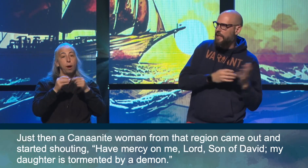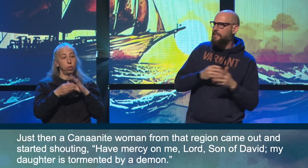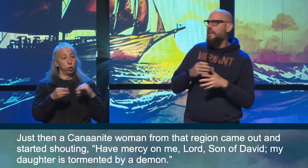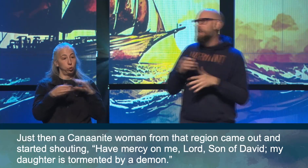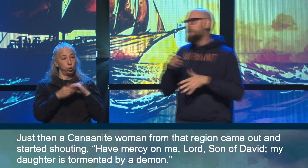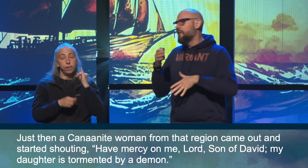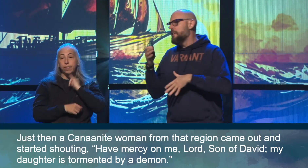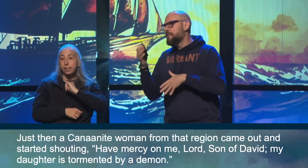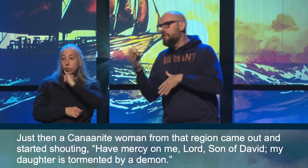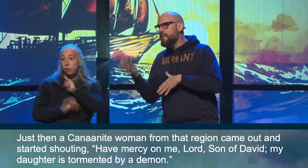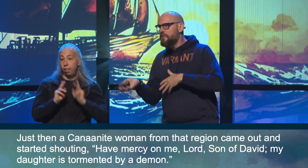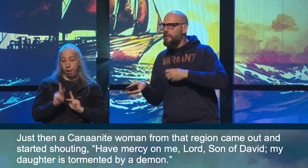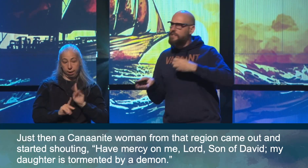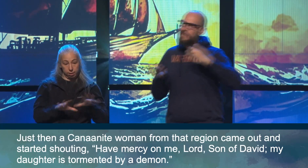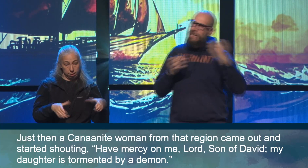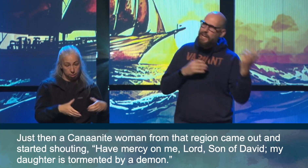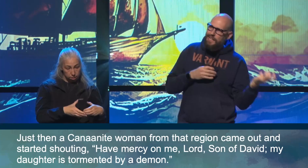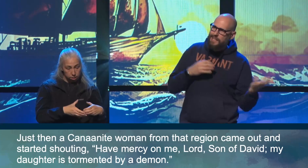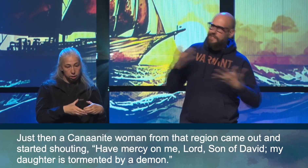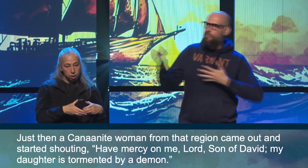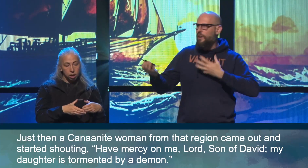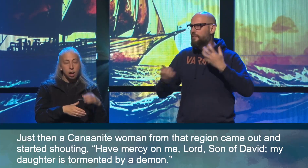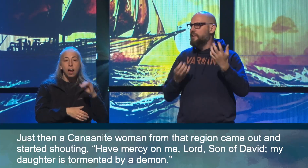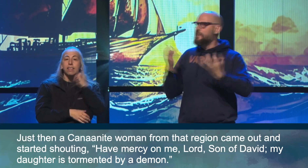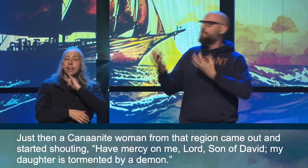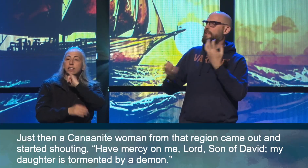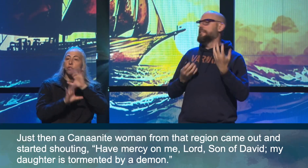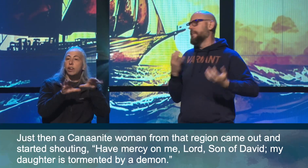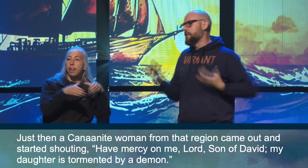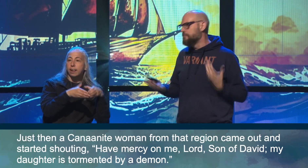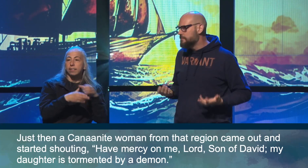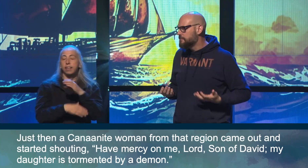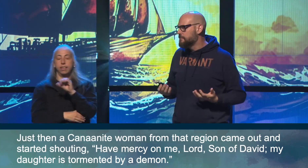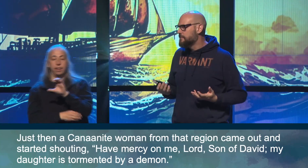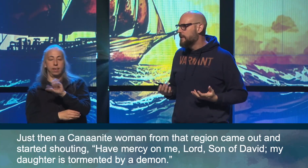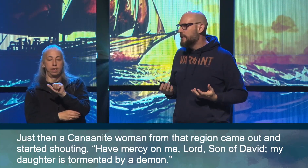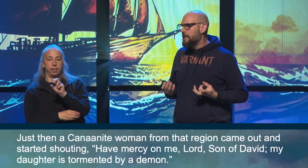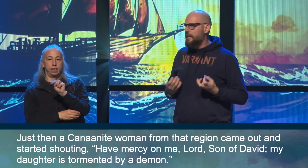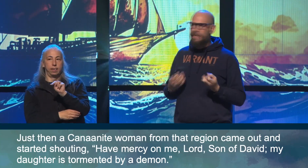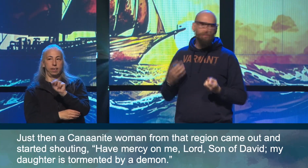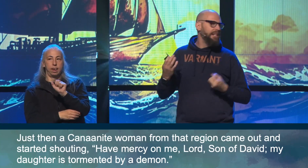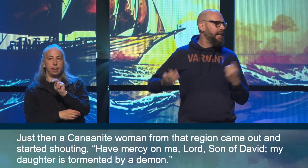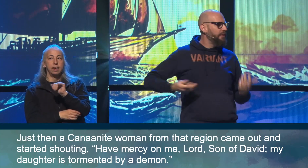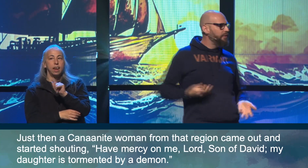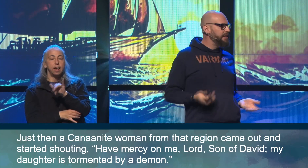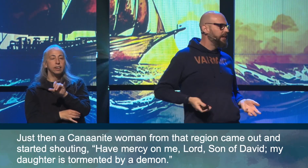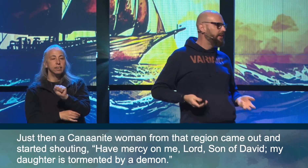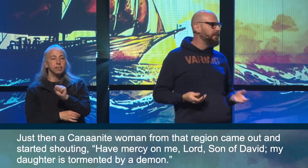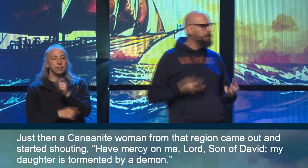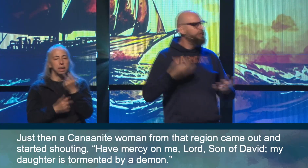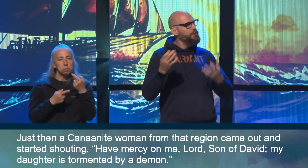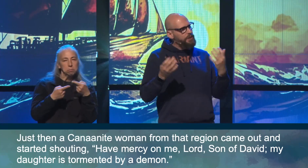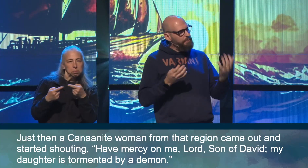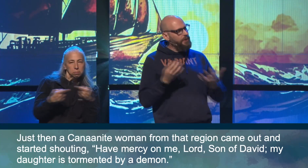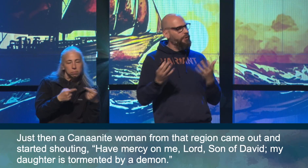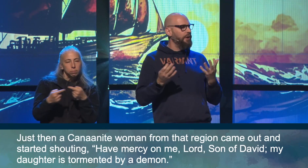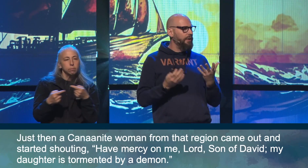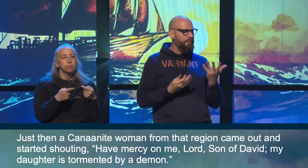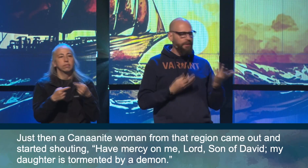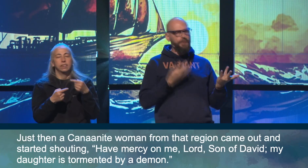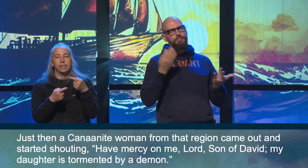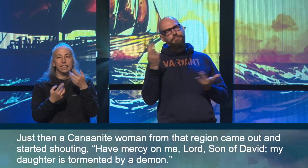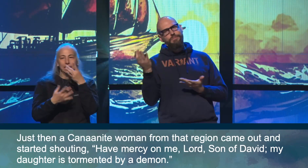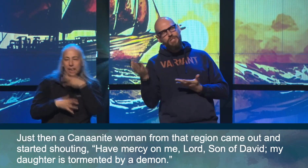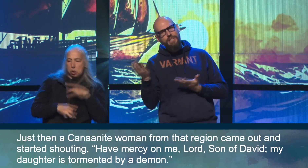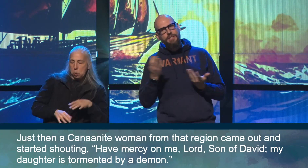the Israelites, you know, the story of the Israelites and the Canaanites is one of a little bit of tension. They didn't really care for each other, a little feud that had been going